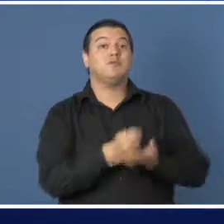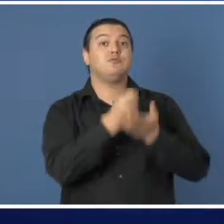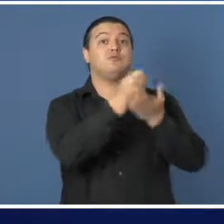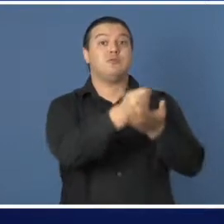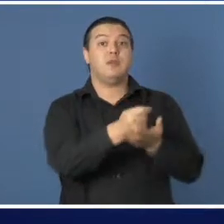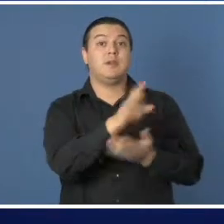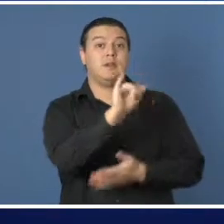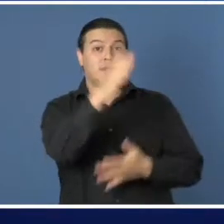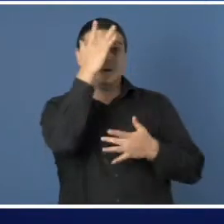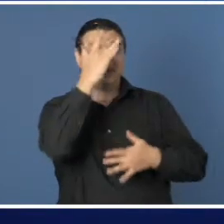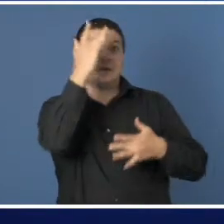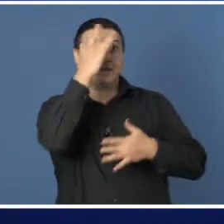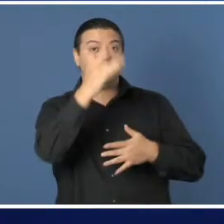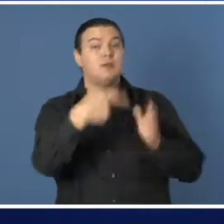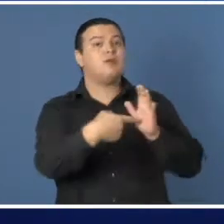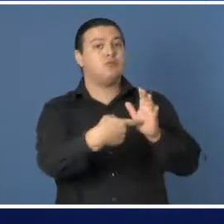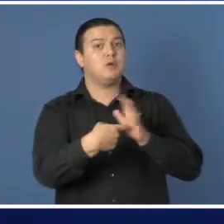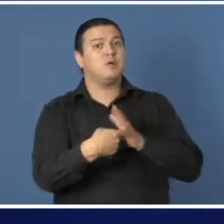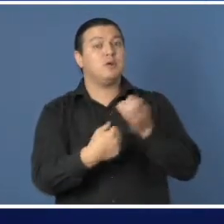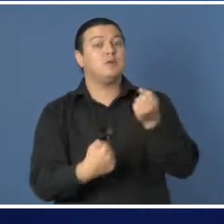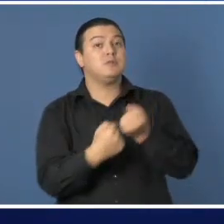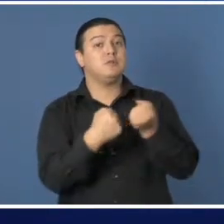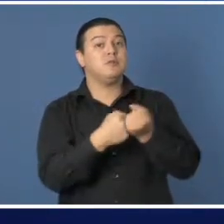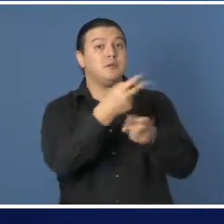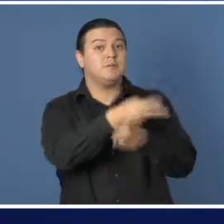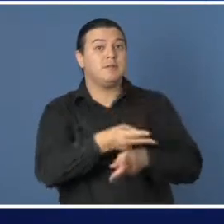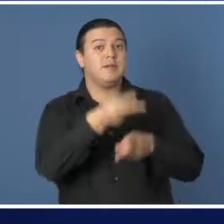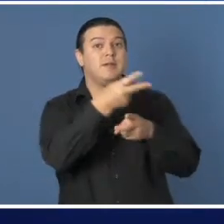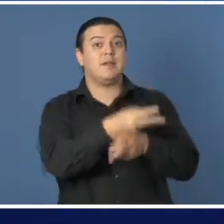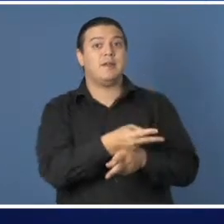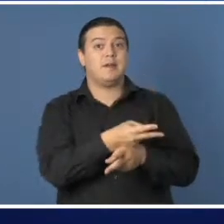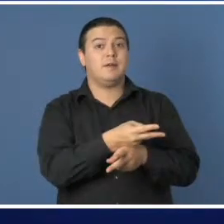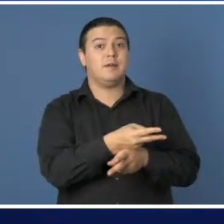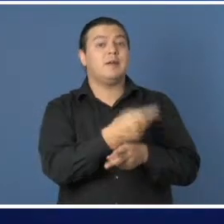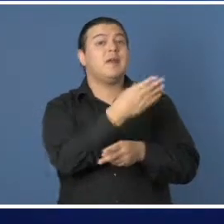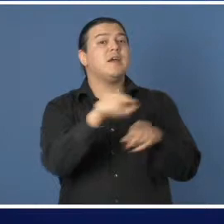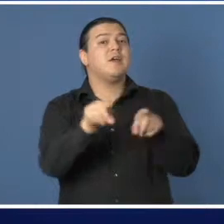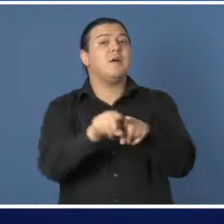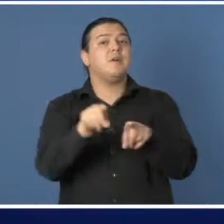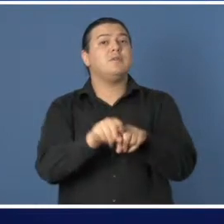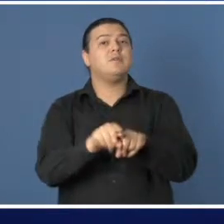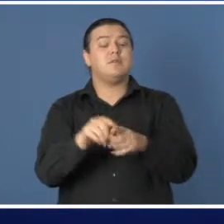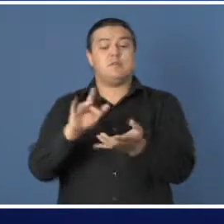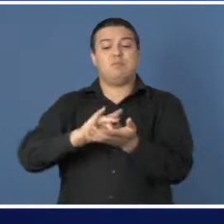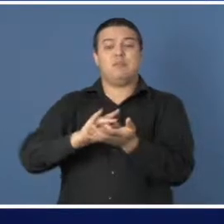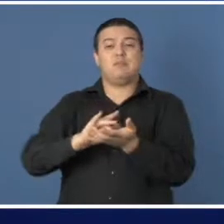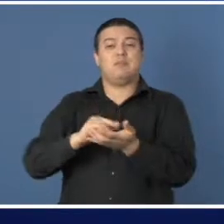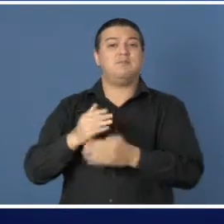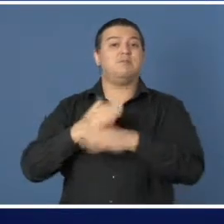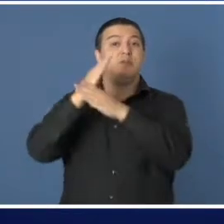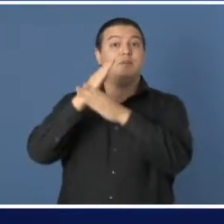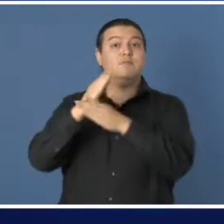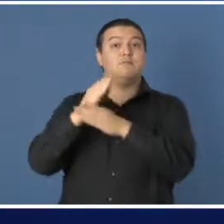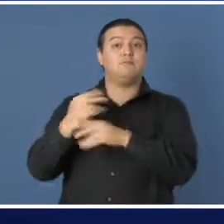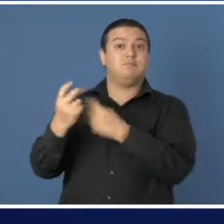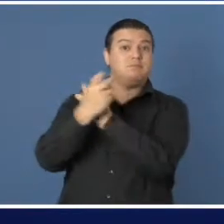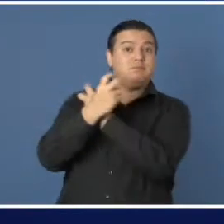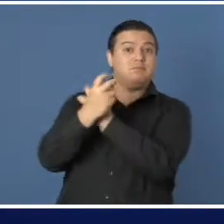Treating botulism requires supportive care in addition to antitoxin.